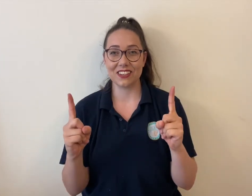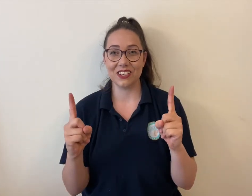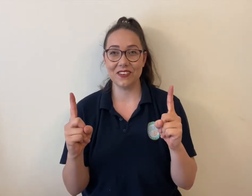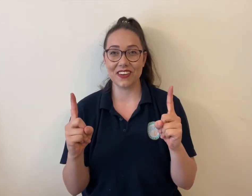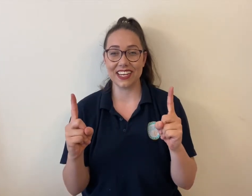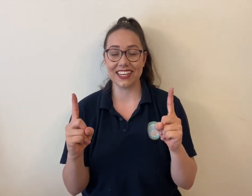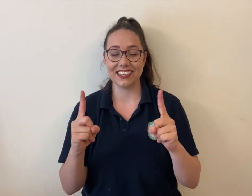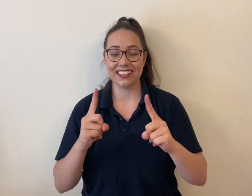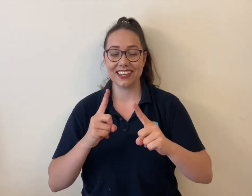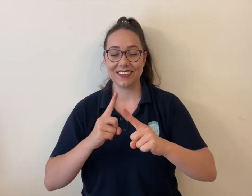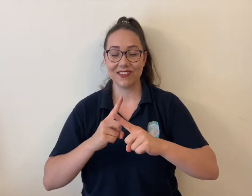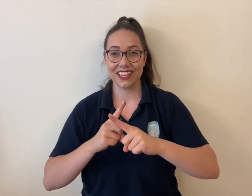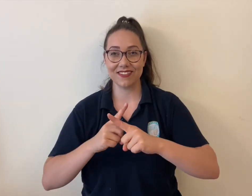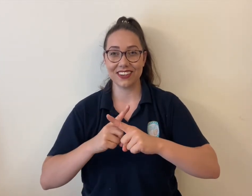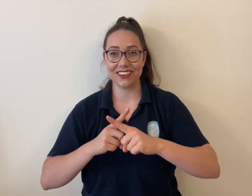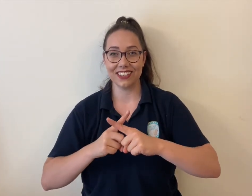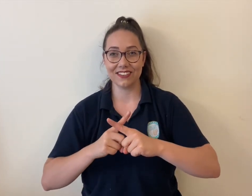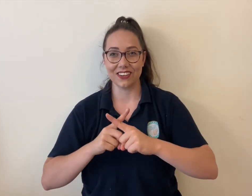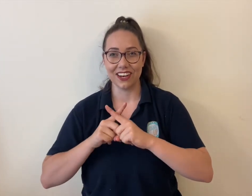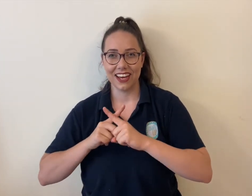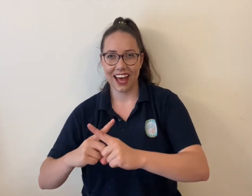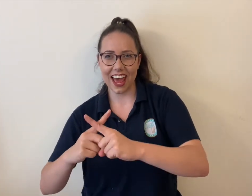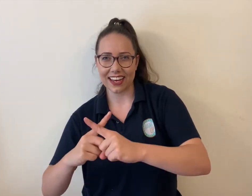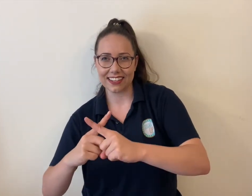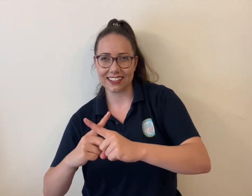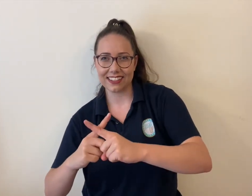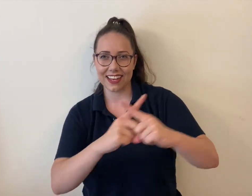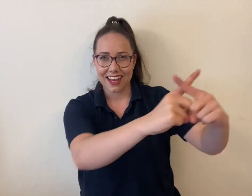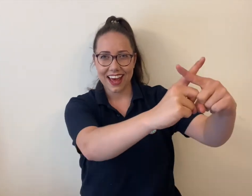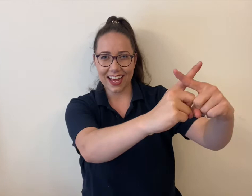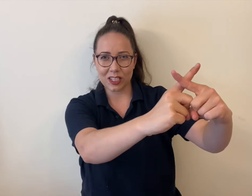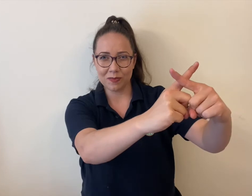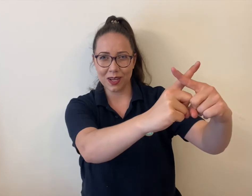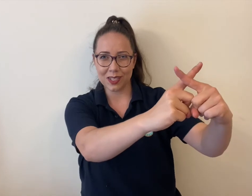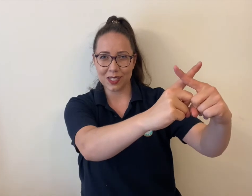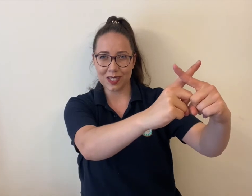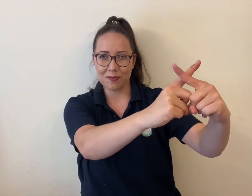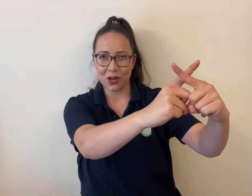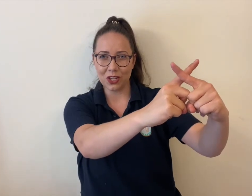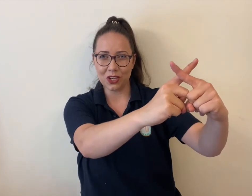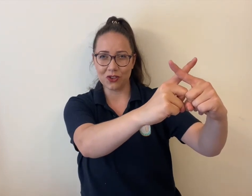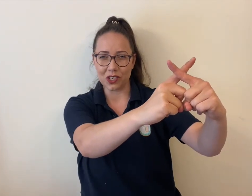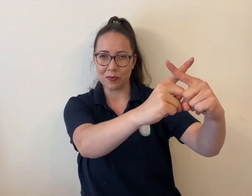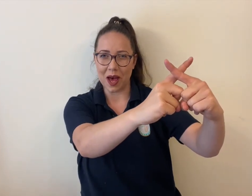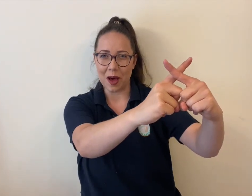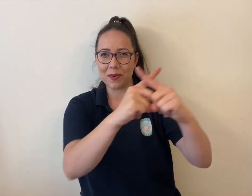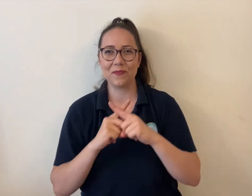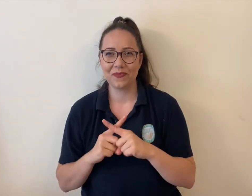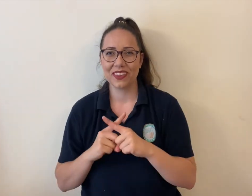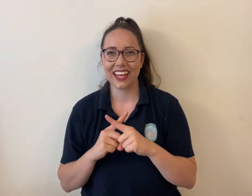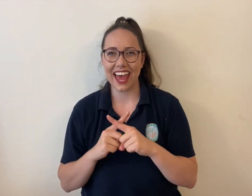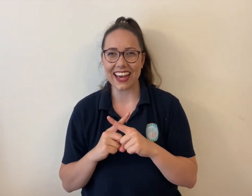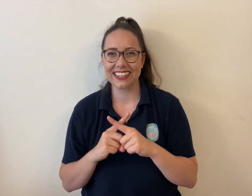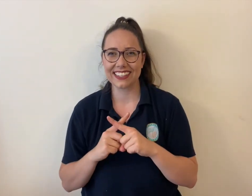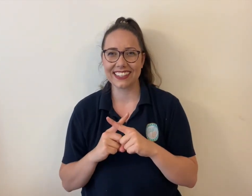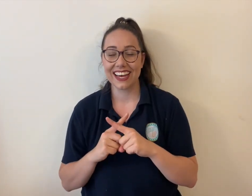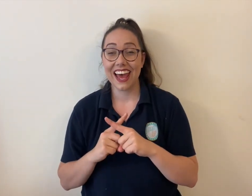two fingers, bring them across for X. X marks the spot on the treasure map. X. And